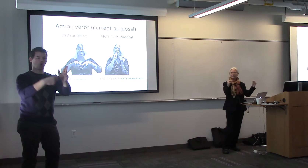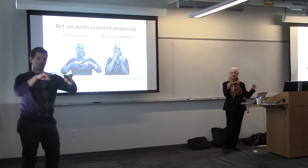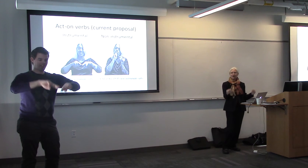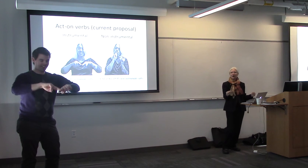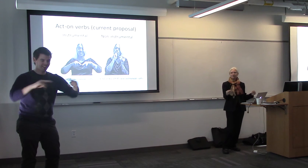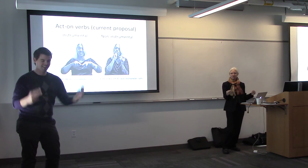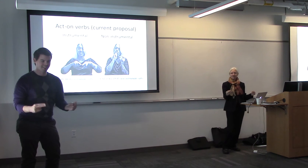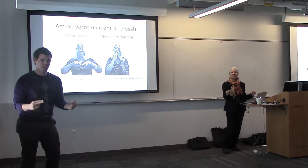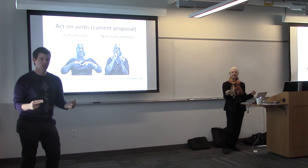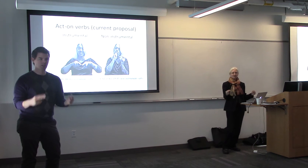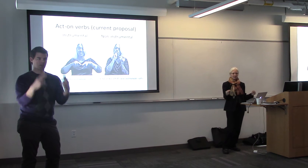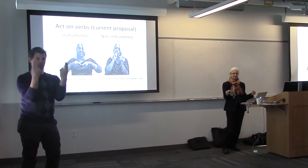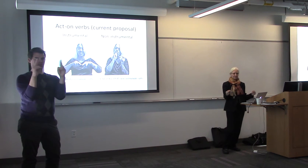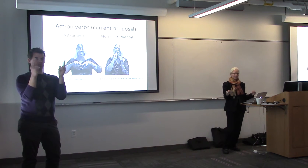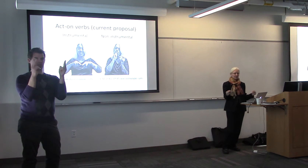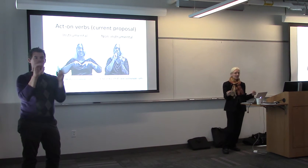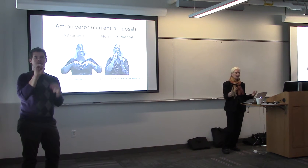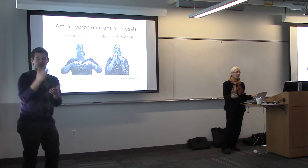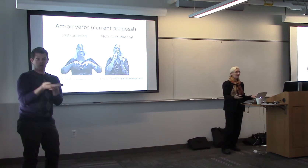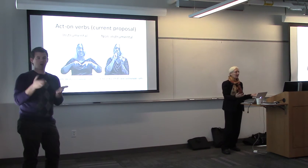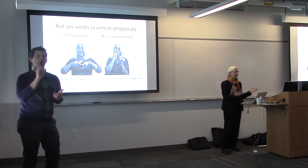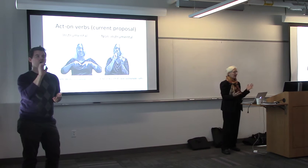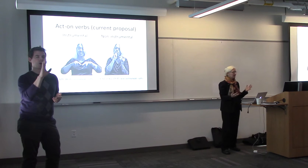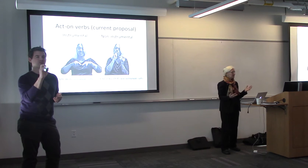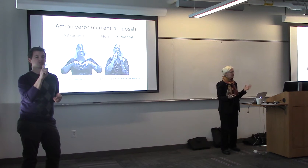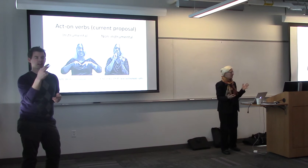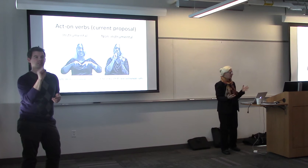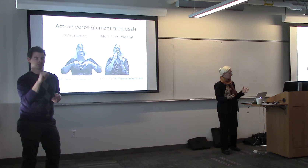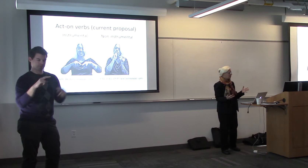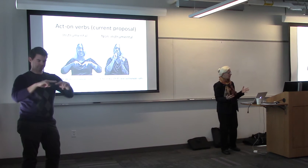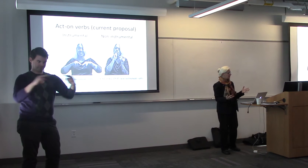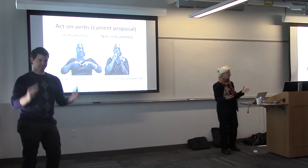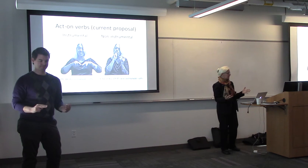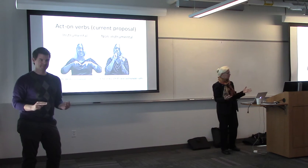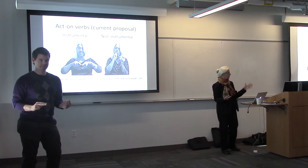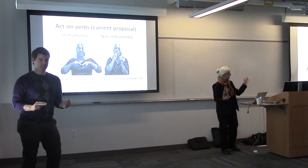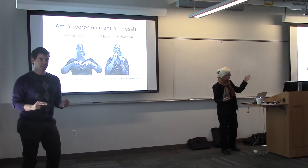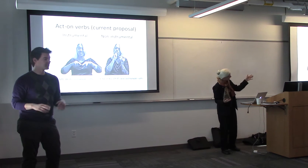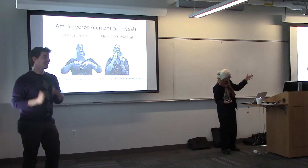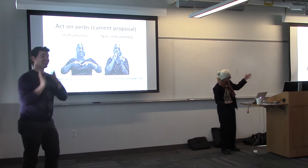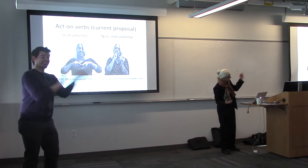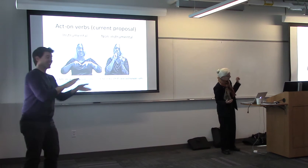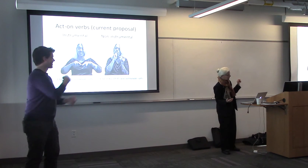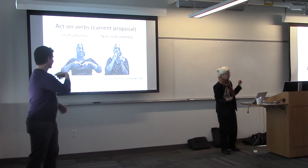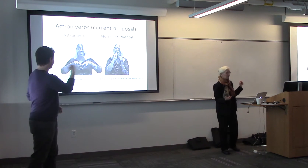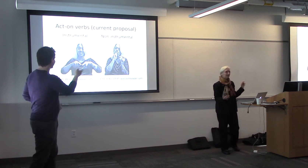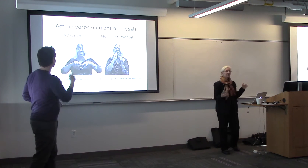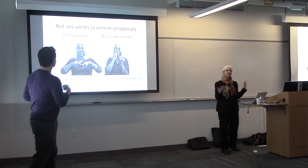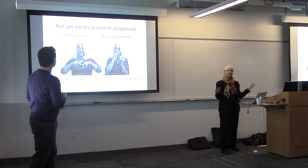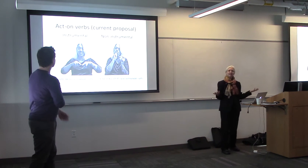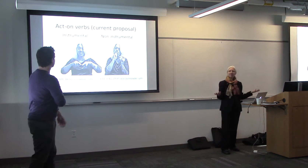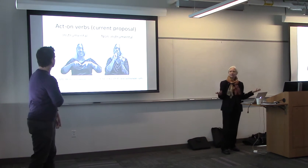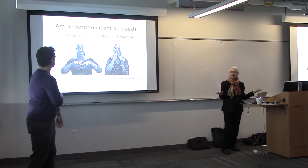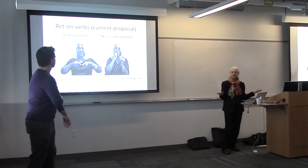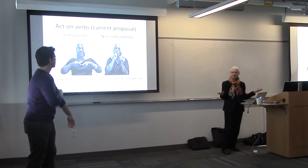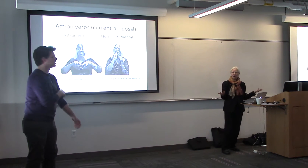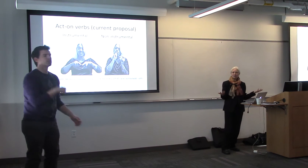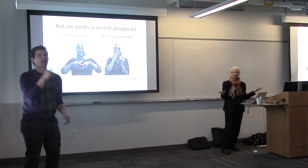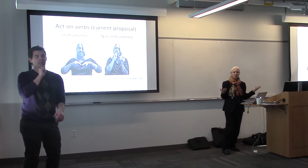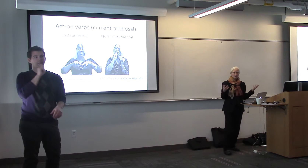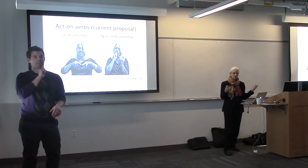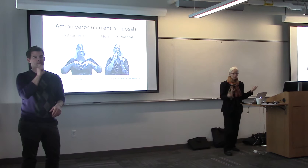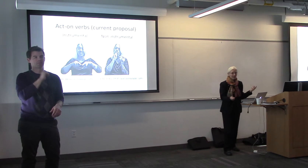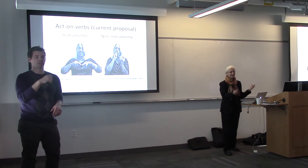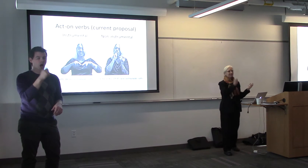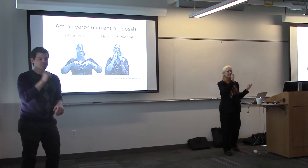tape gets the object handshake. And the one on the right, the example on the right, is eating a lollipop,